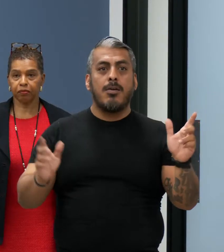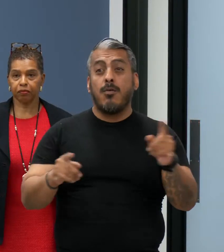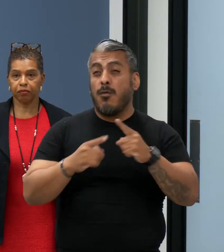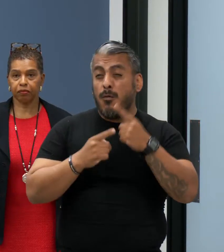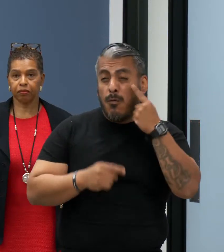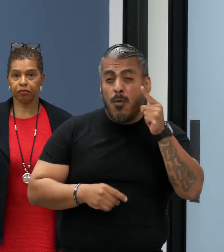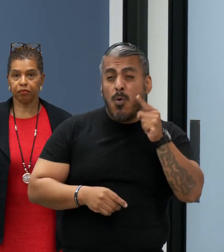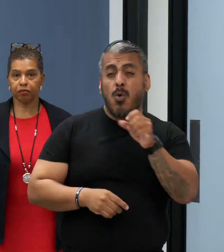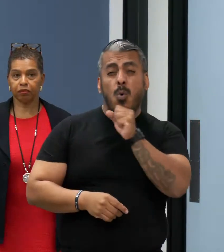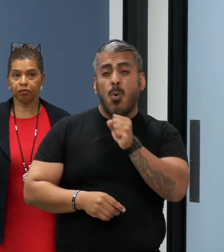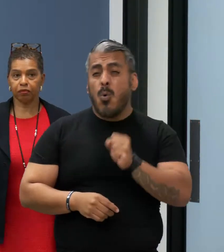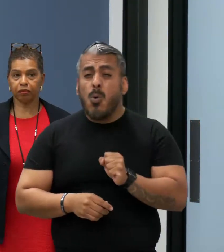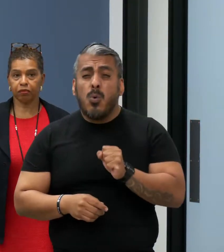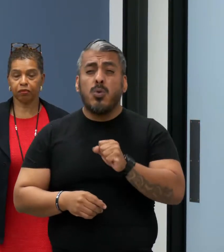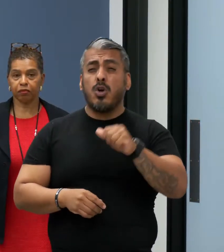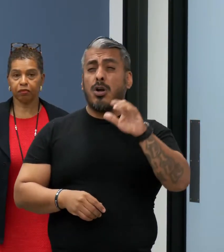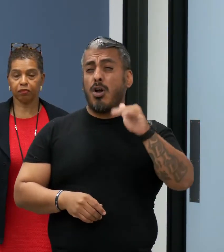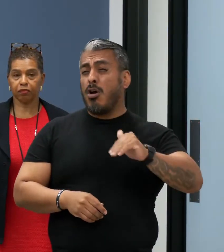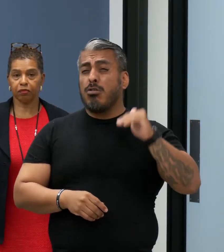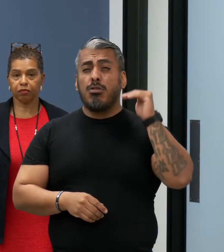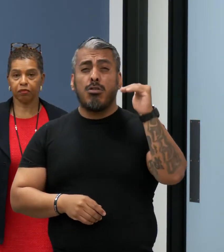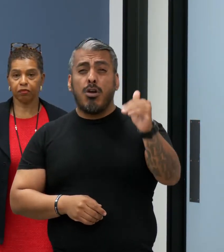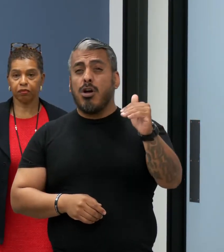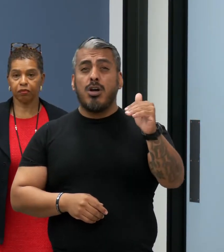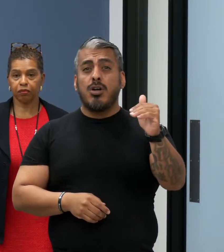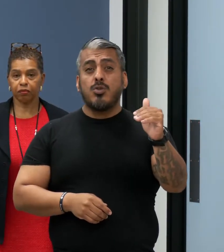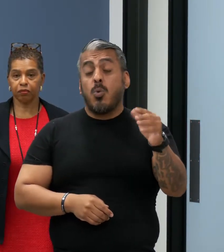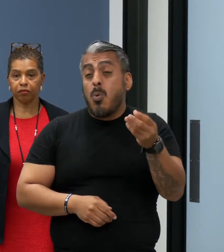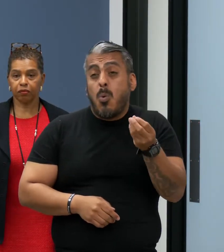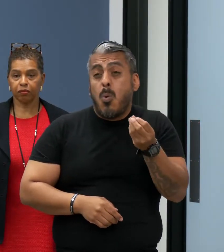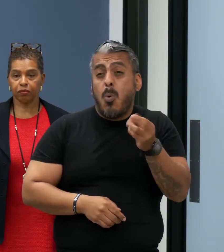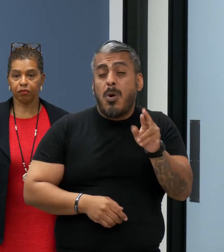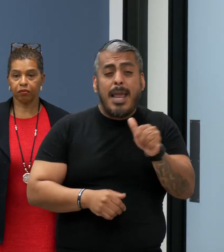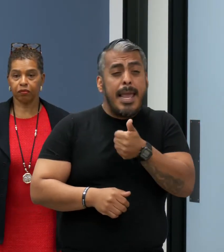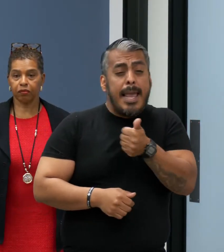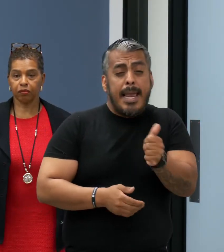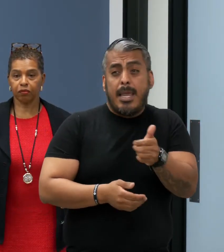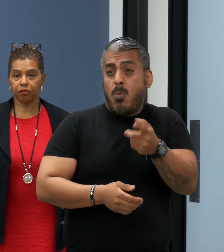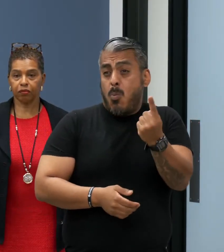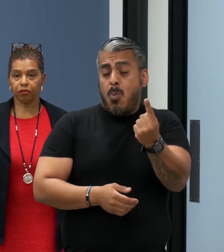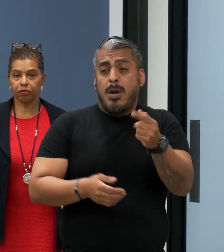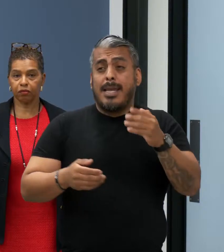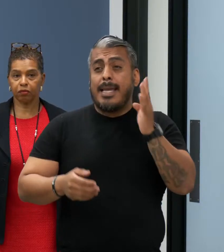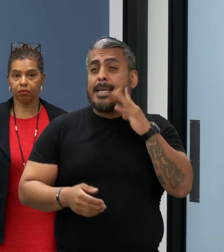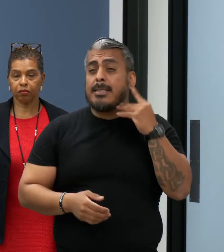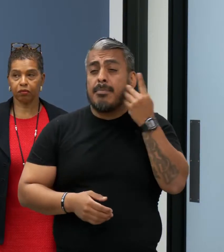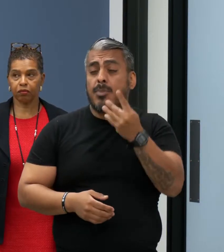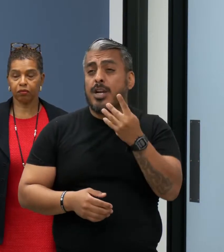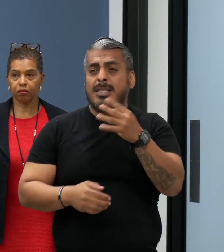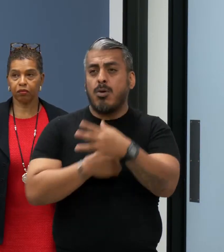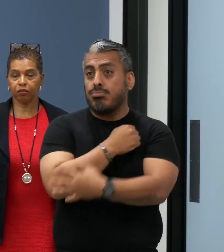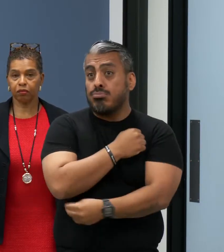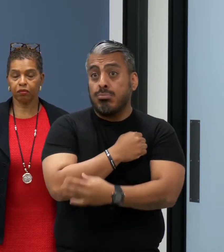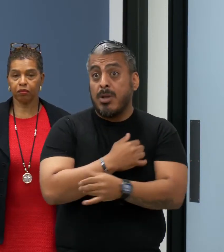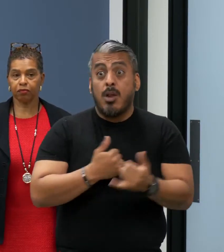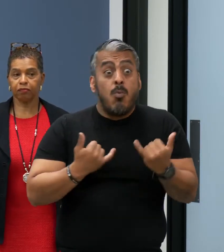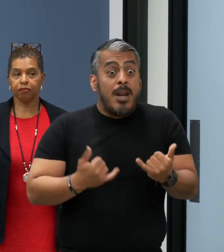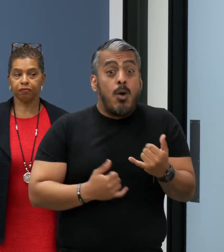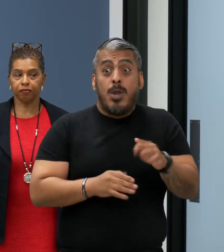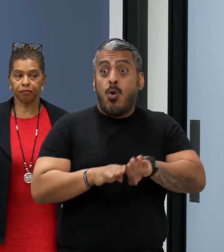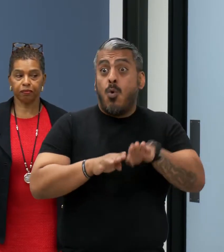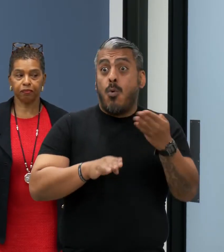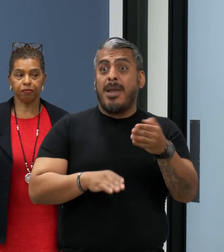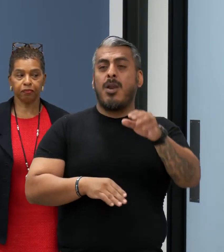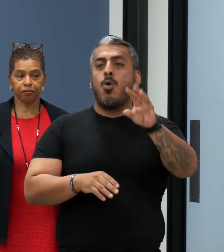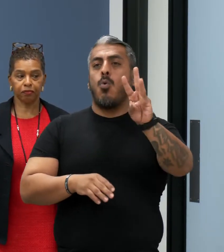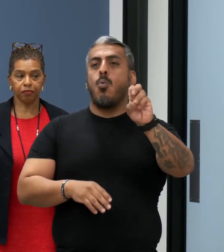older adults, veterans, and people formerly experiencing homelessness. The city recently celebrated the grand opening of Wellspring,